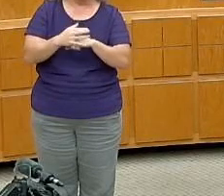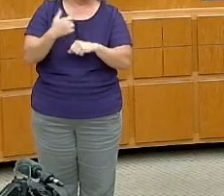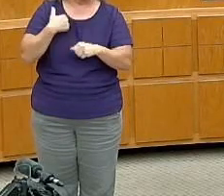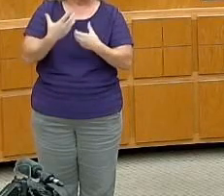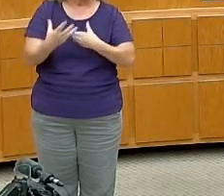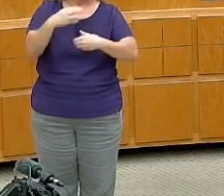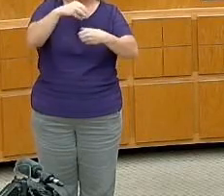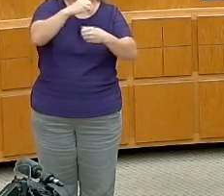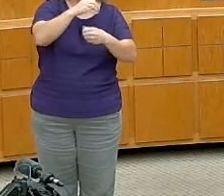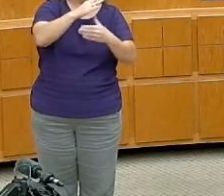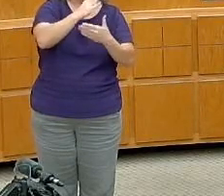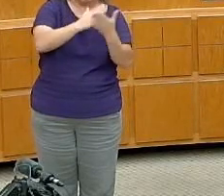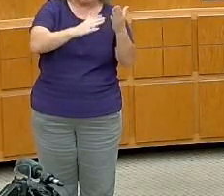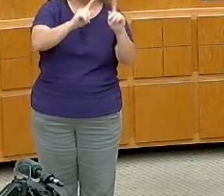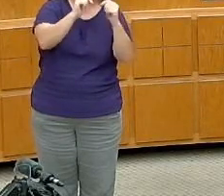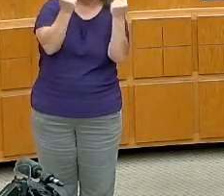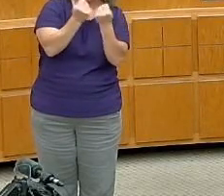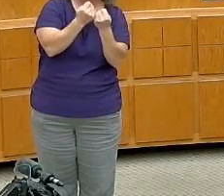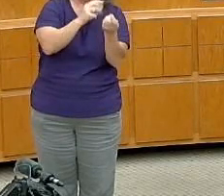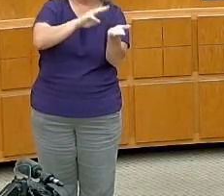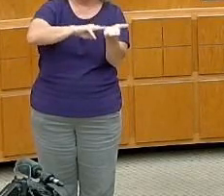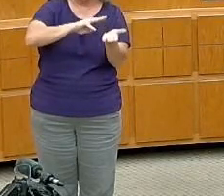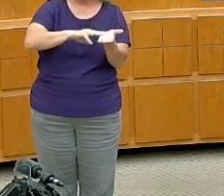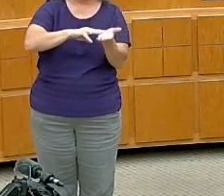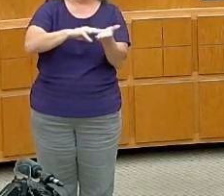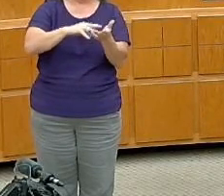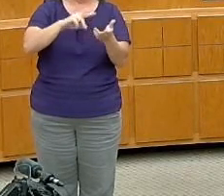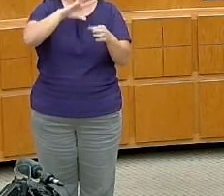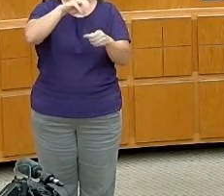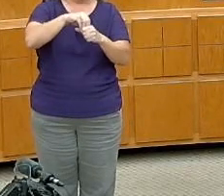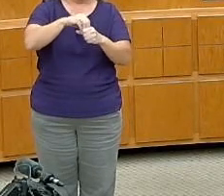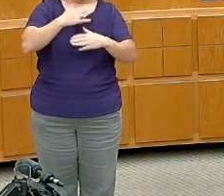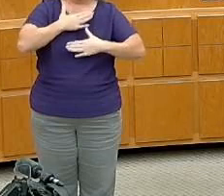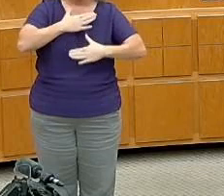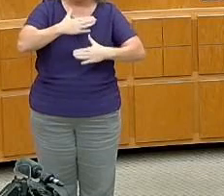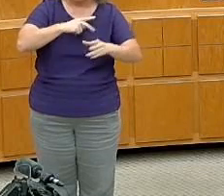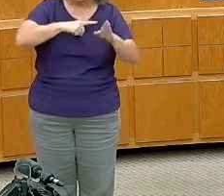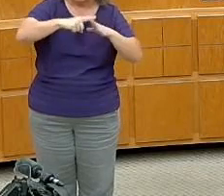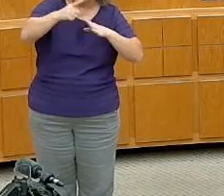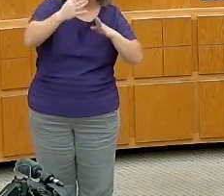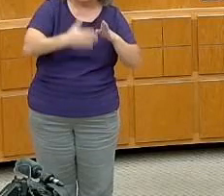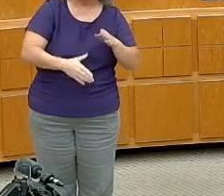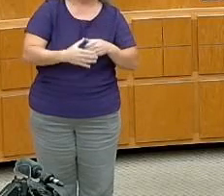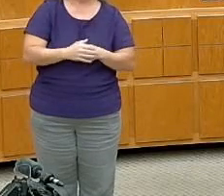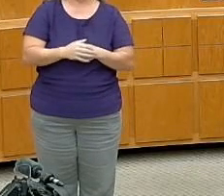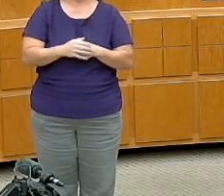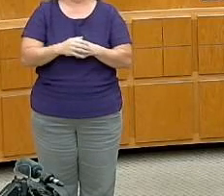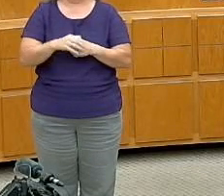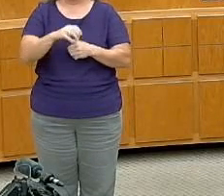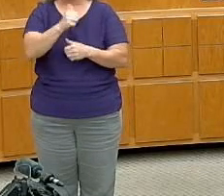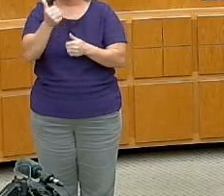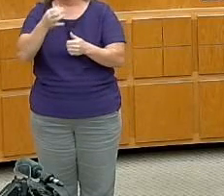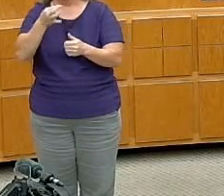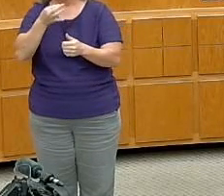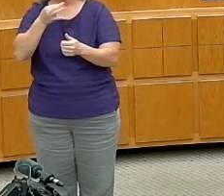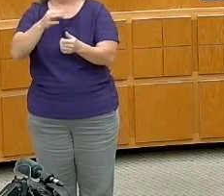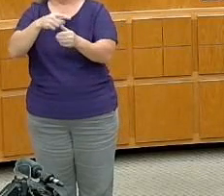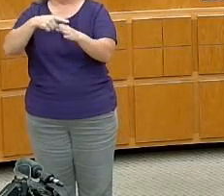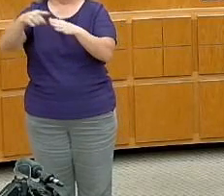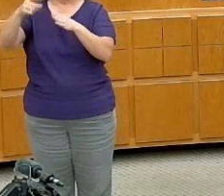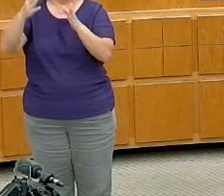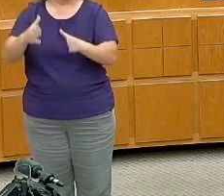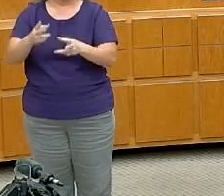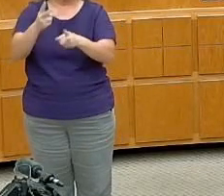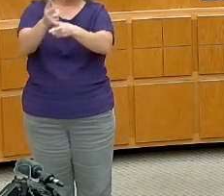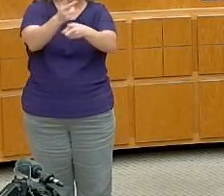ER physicians, hospitalists, and other specialty physicians taking care of these COVID-19 patients in the hospital. What